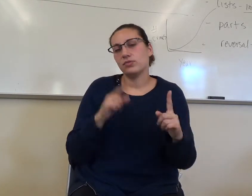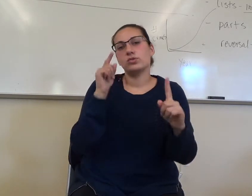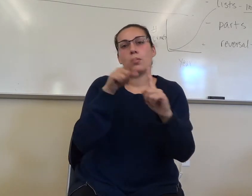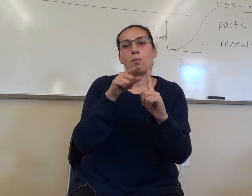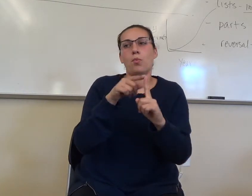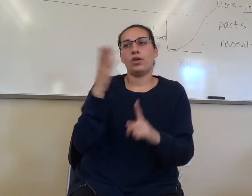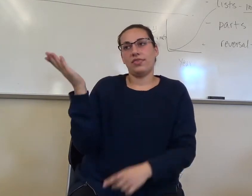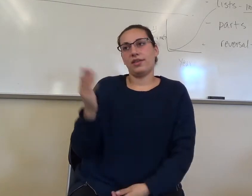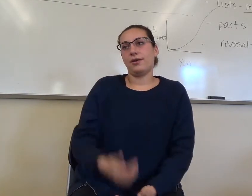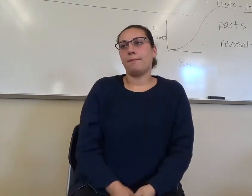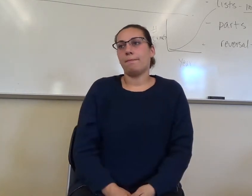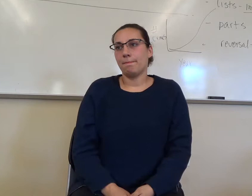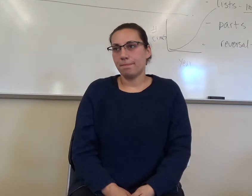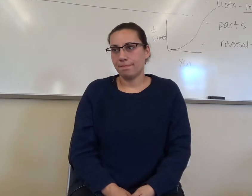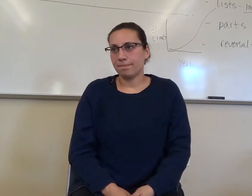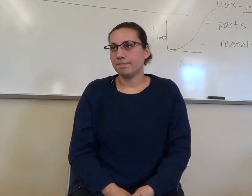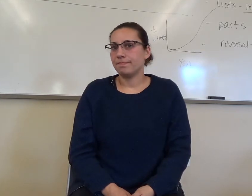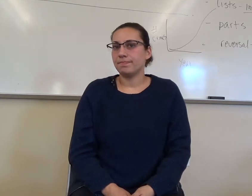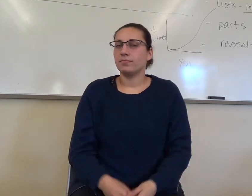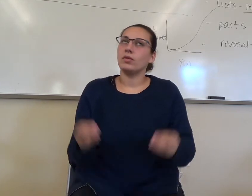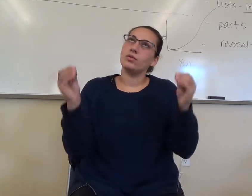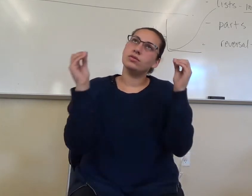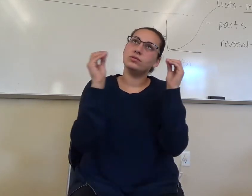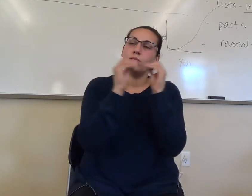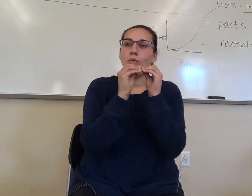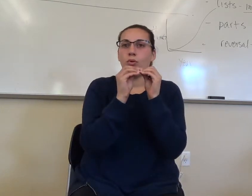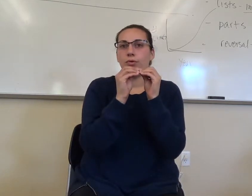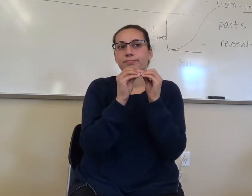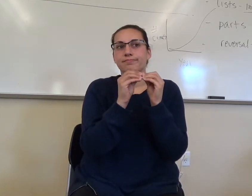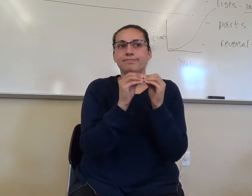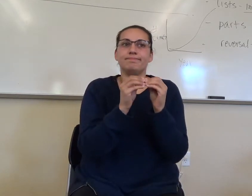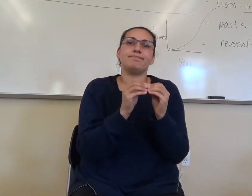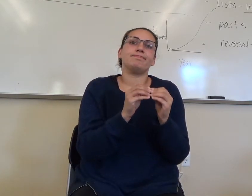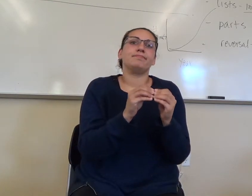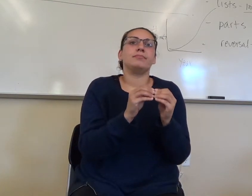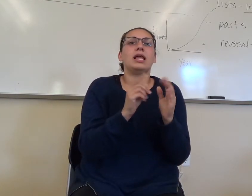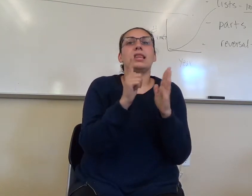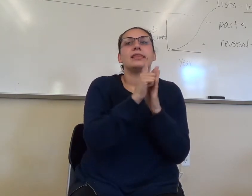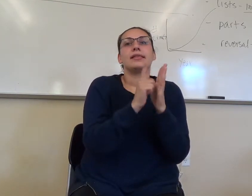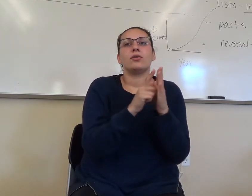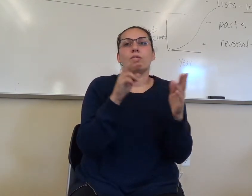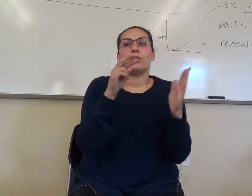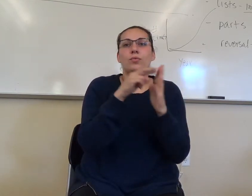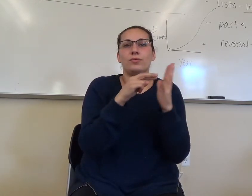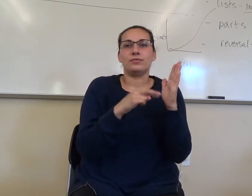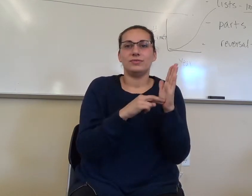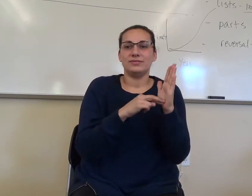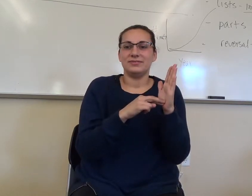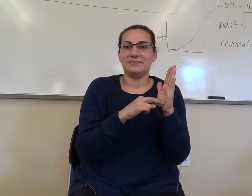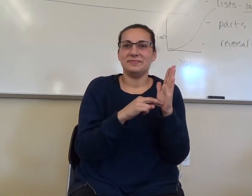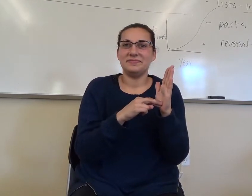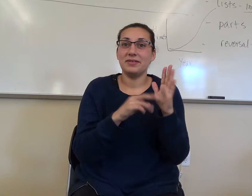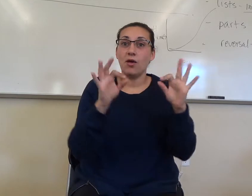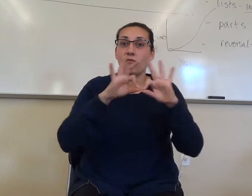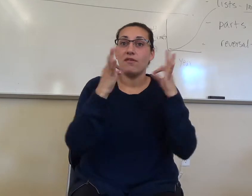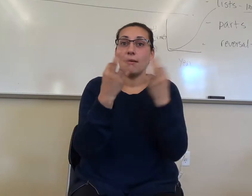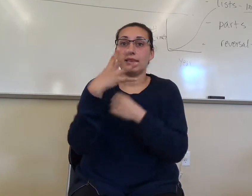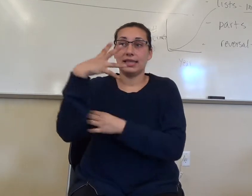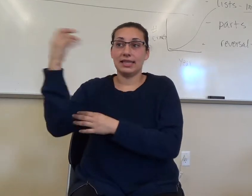and more official rules for this. So yeah, family leave policy means that you have